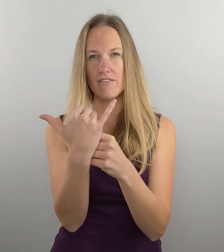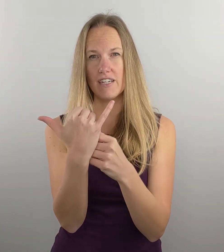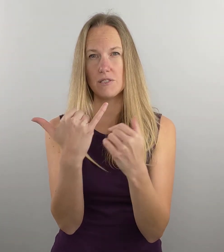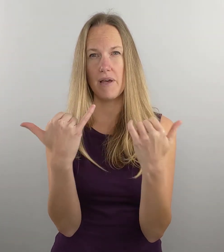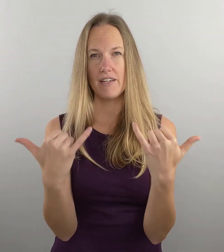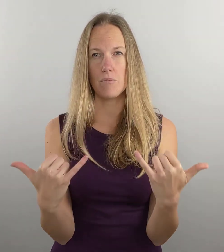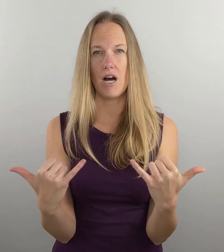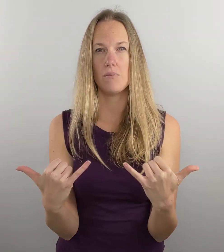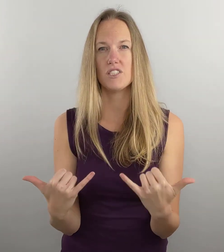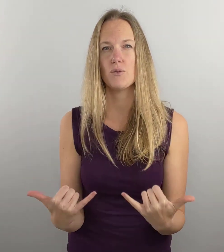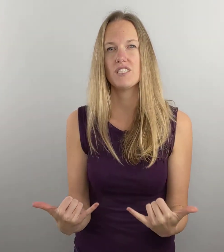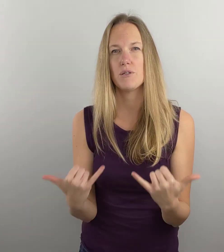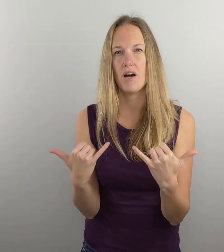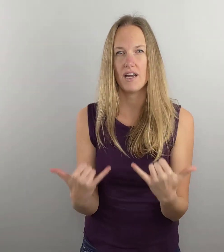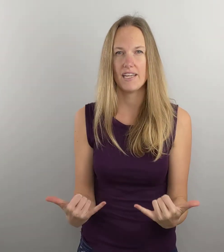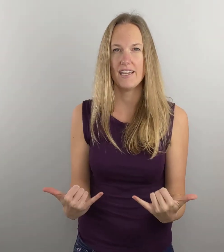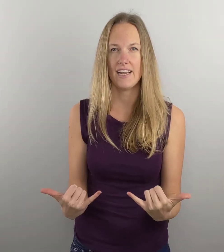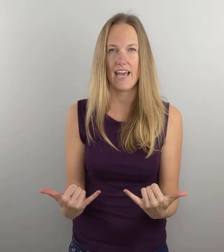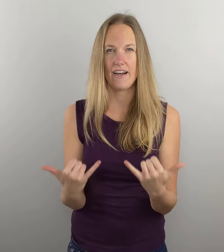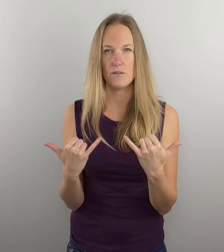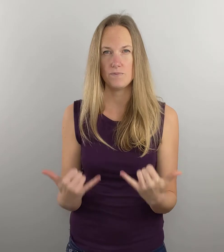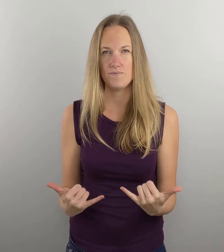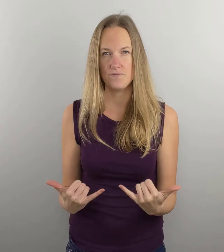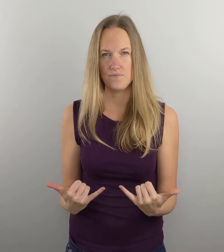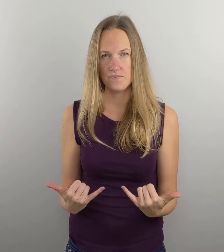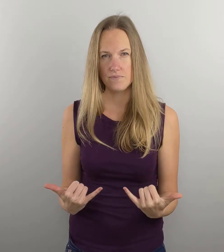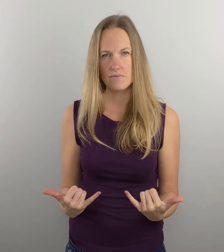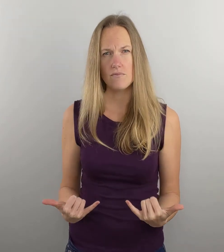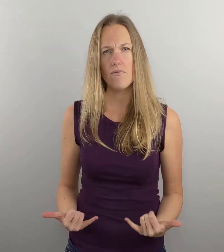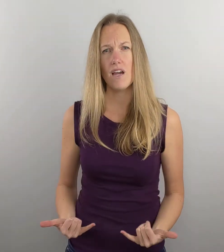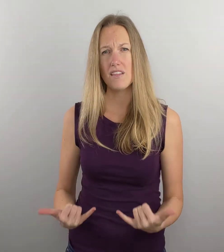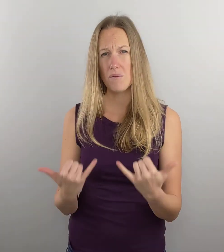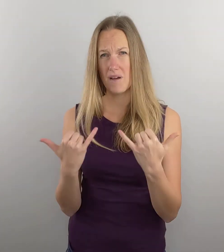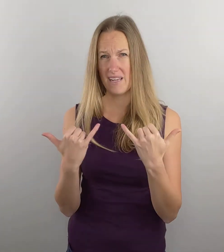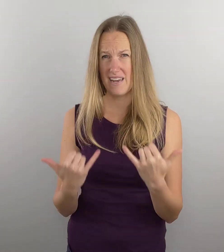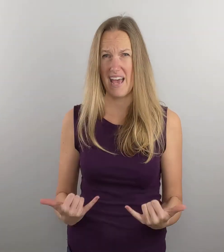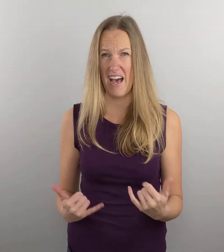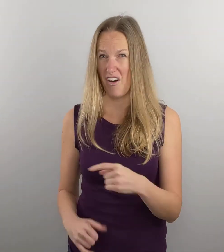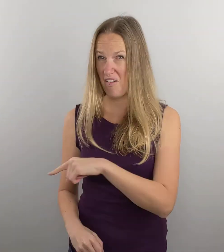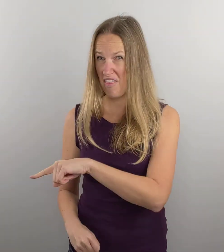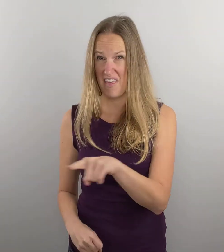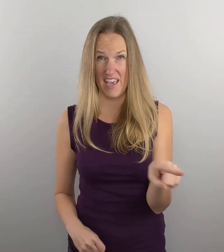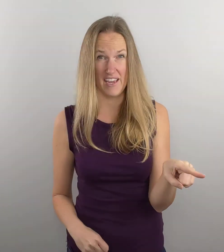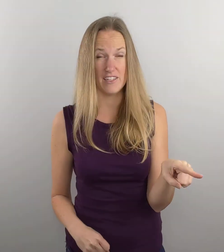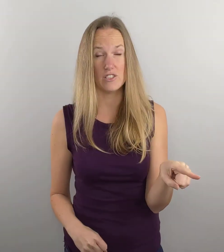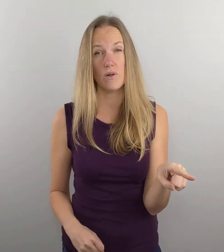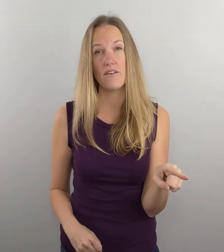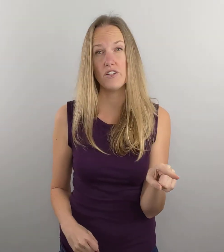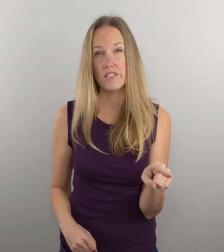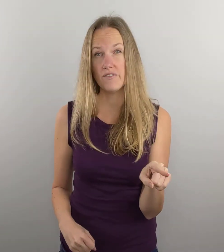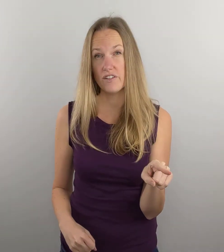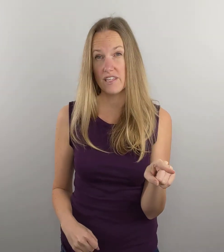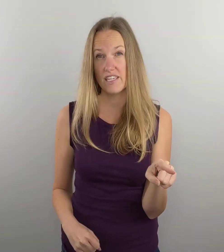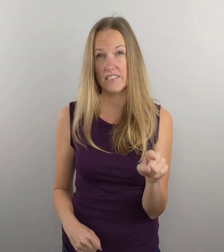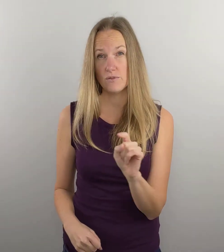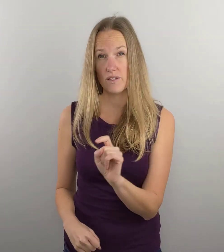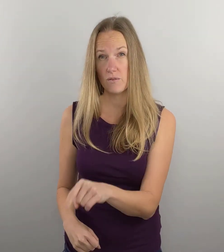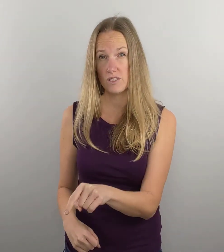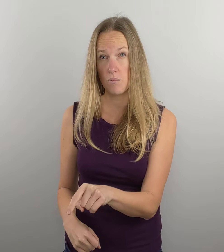finger's bent, your palms towards your body, now. I thought by now they'd, so whatever you did for these, whether it was a